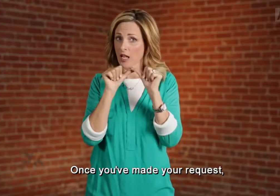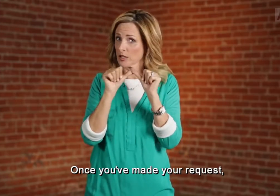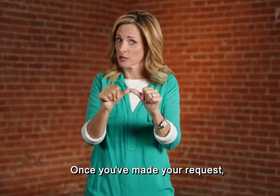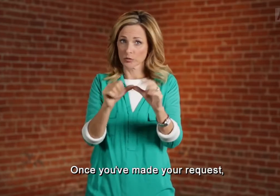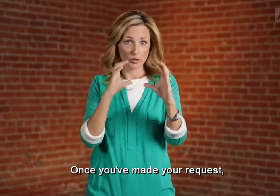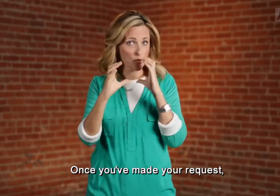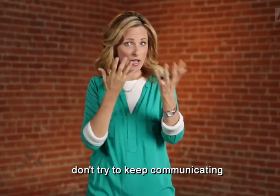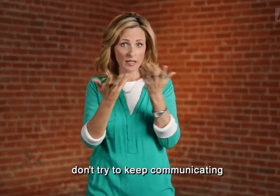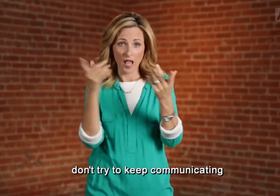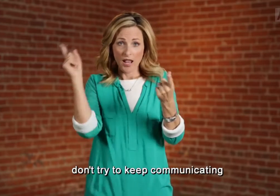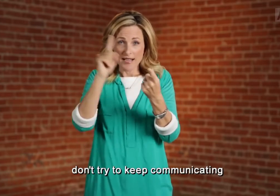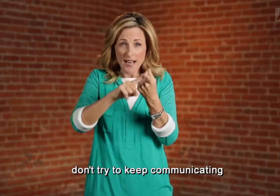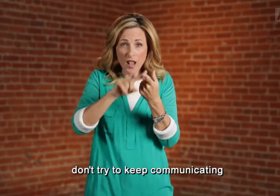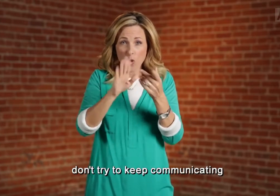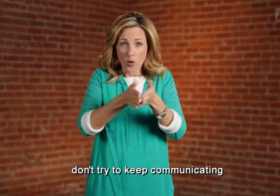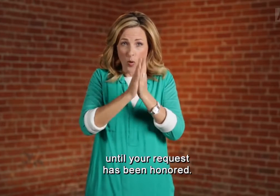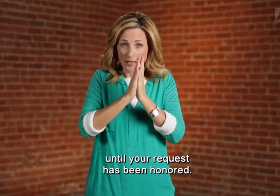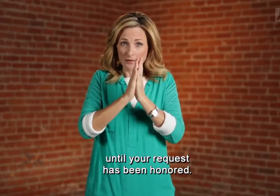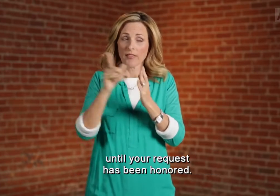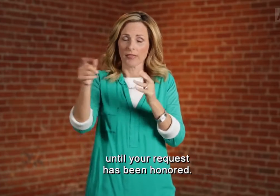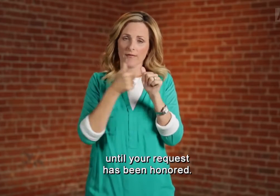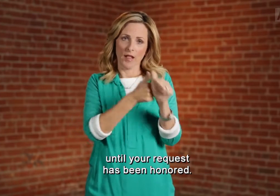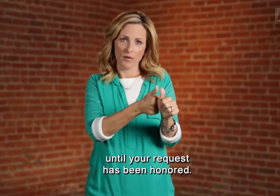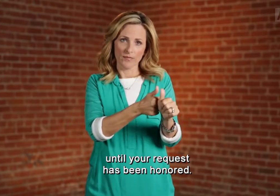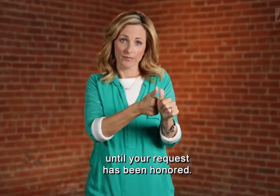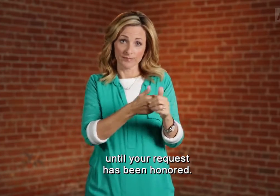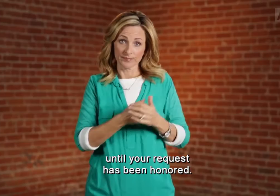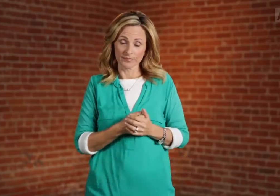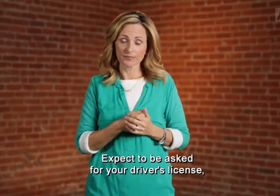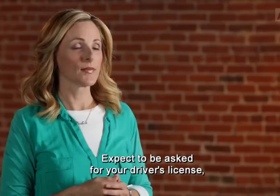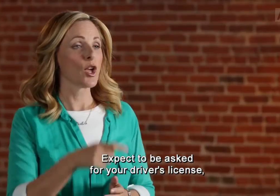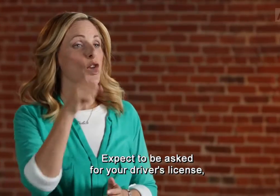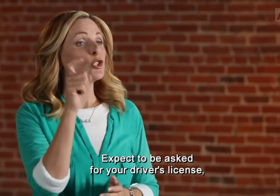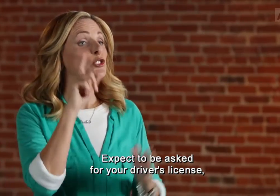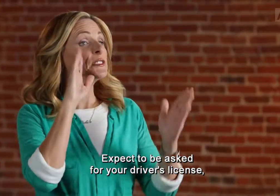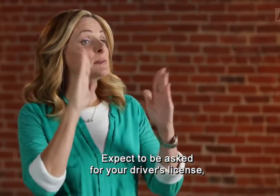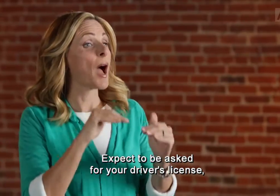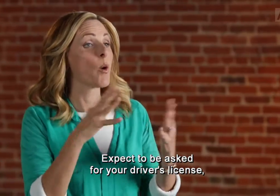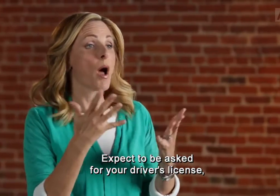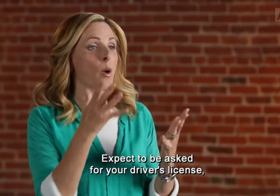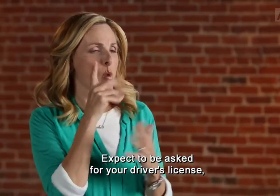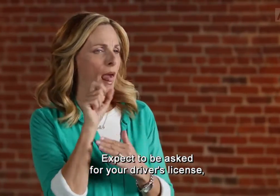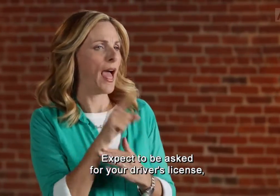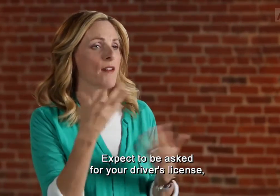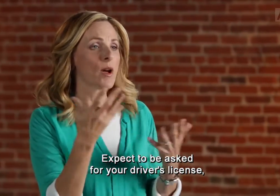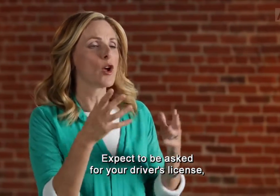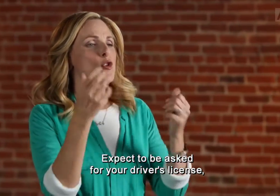Once you've made your request, don't try to keep communicating until your request has been honored. Expect to be asked for your driver's